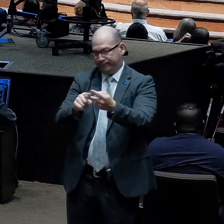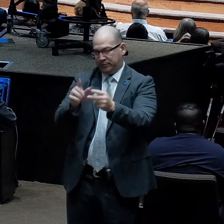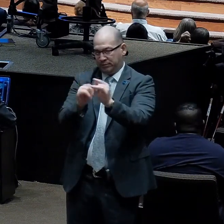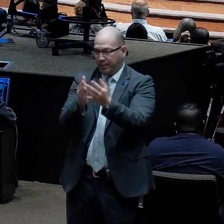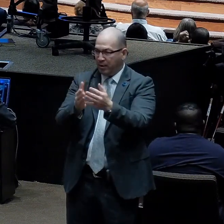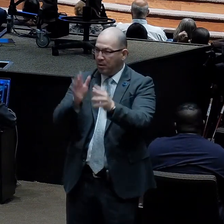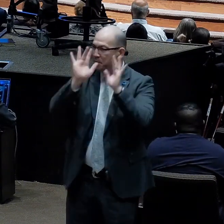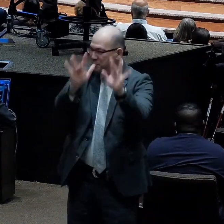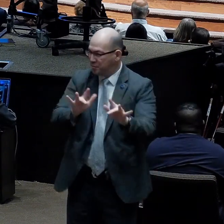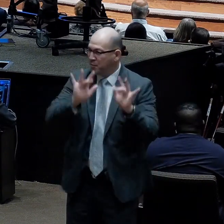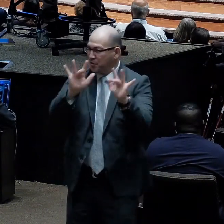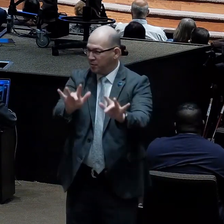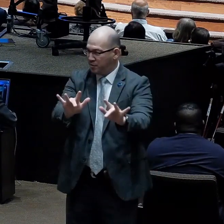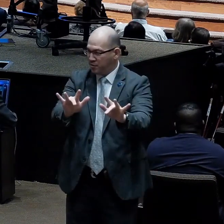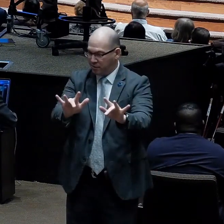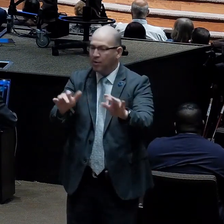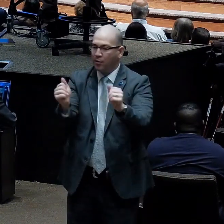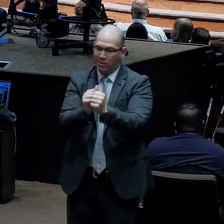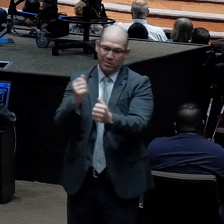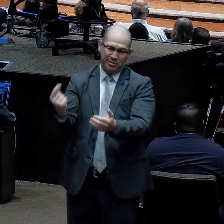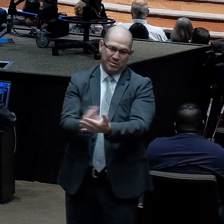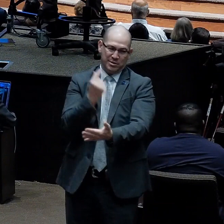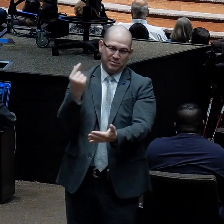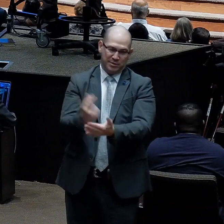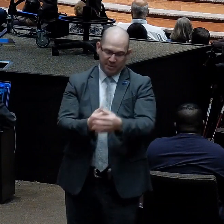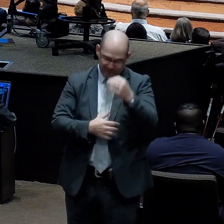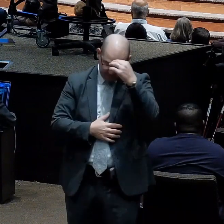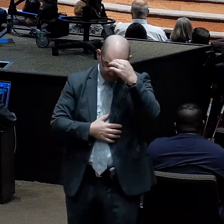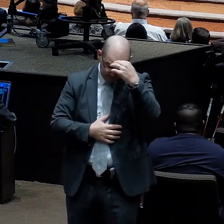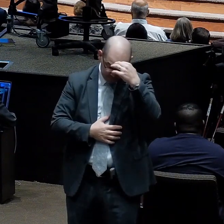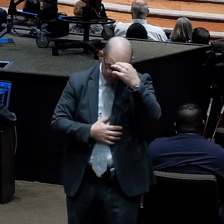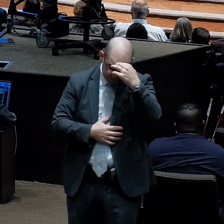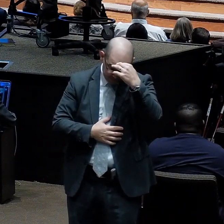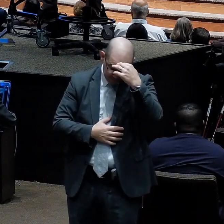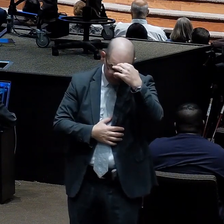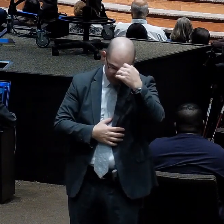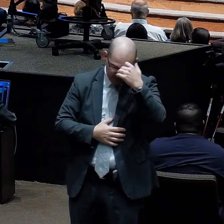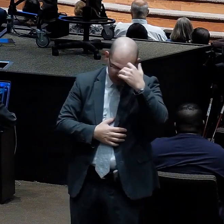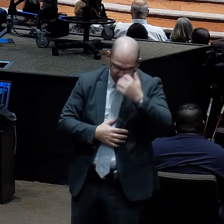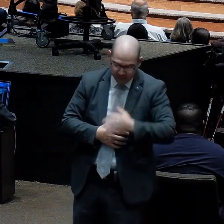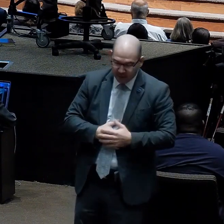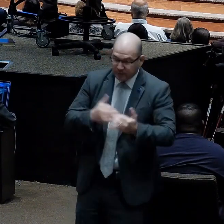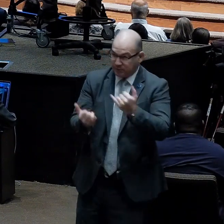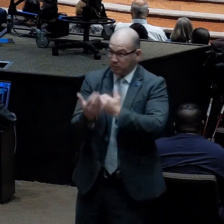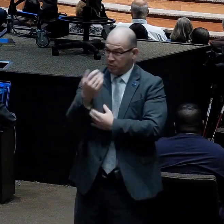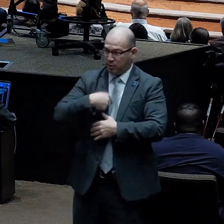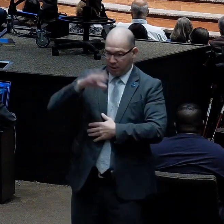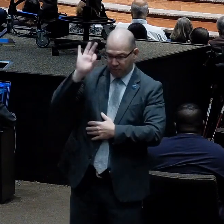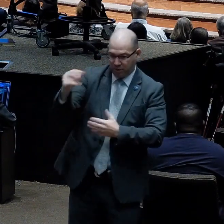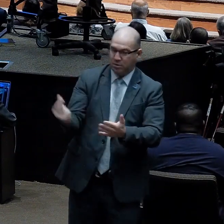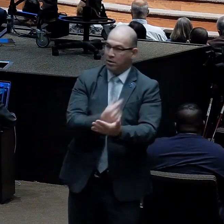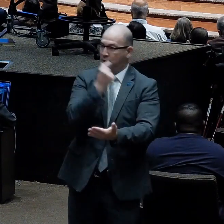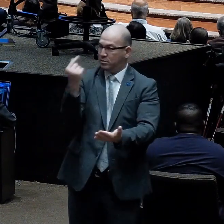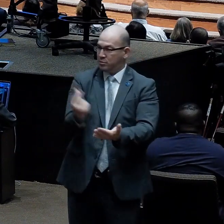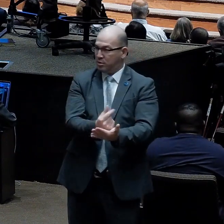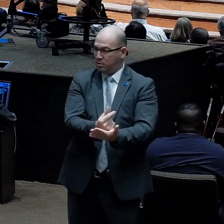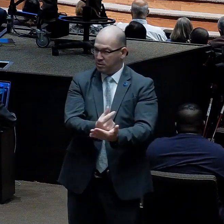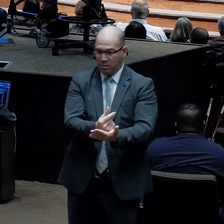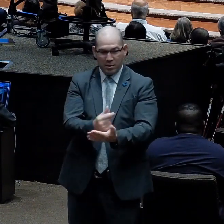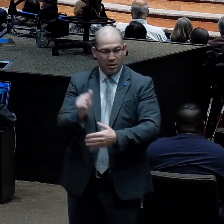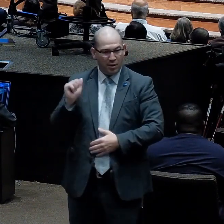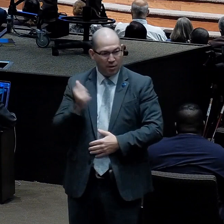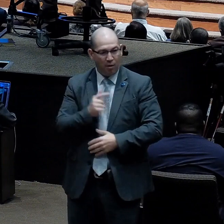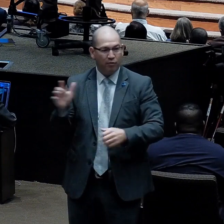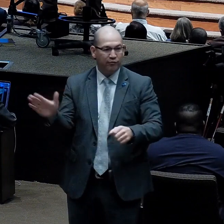must stand with the gospel, the message of the gospel, which I preached this morning. The fact that all of us are in sin,